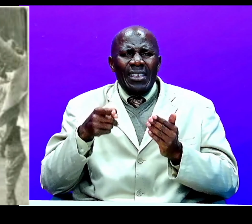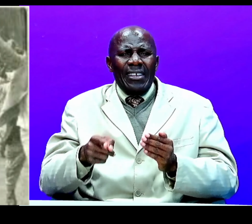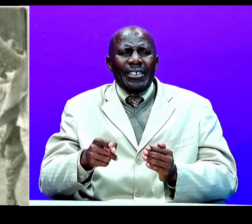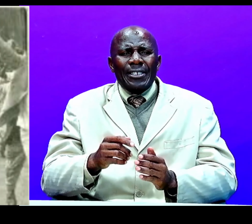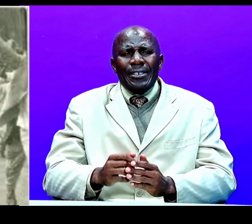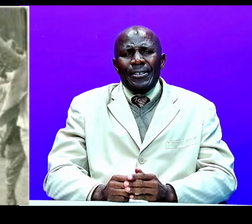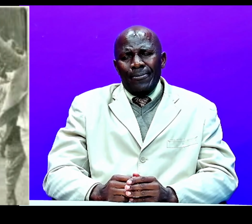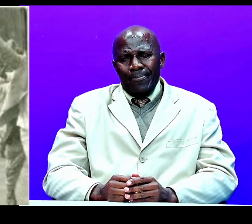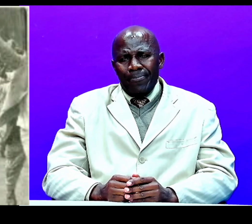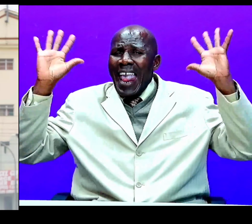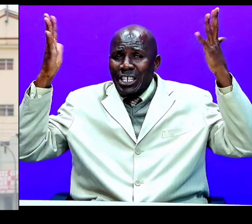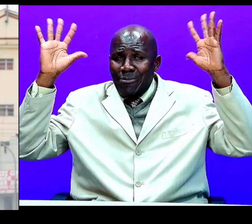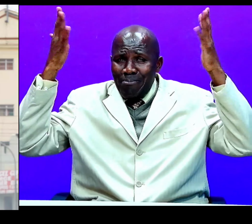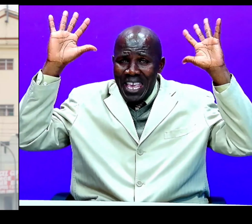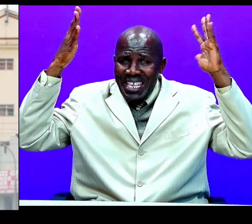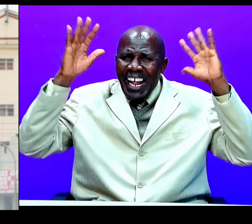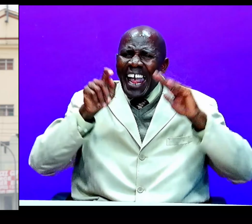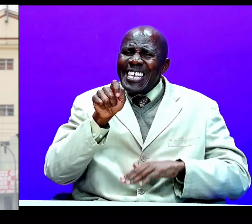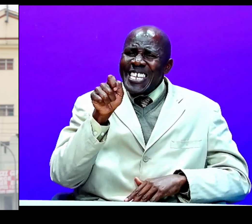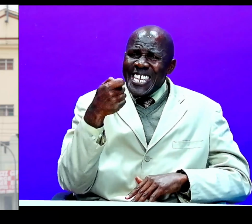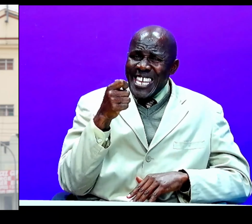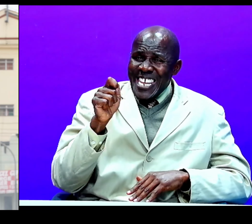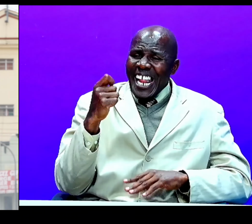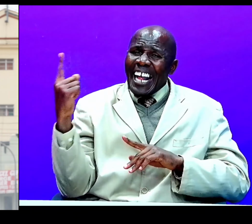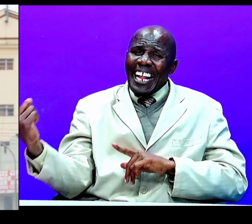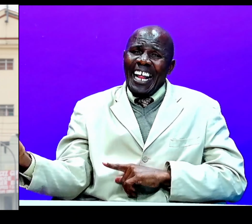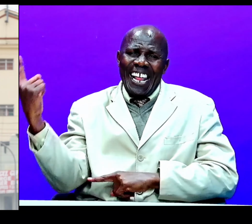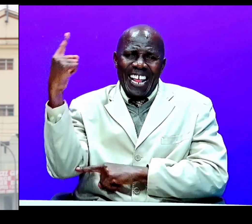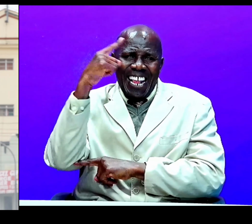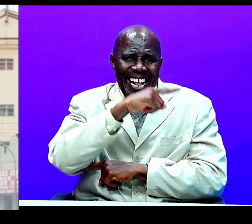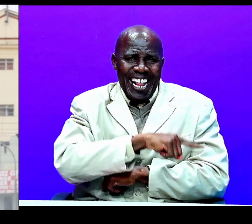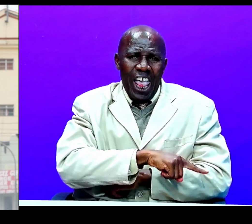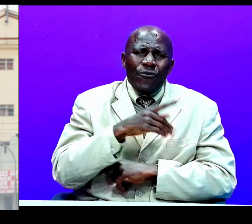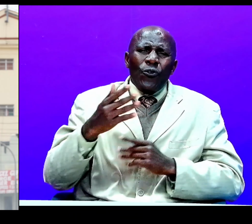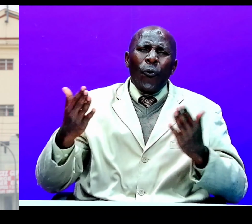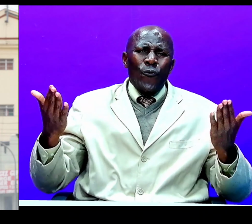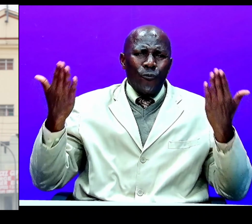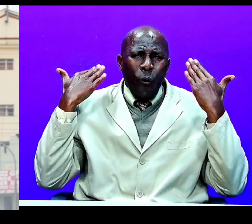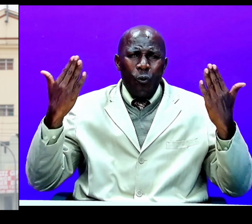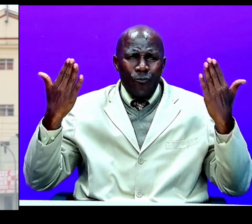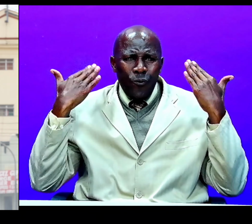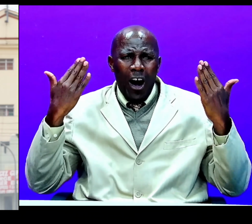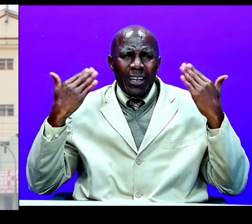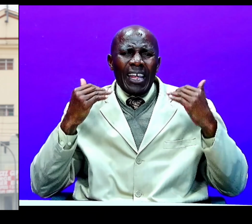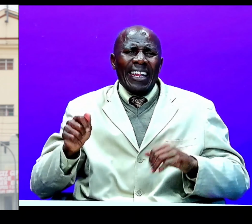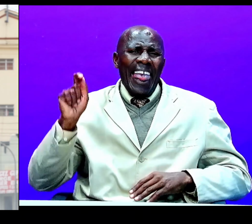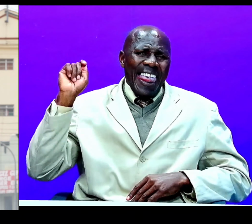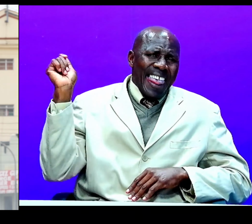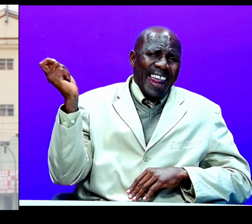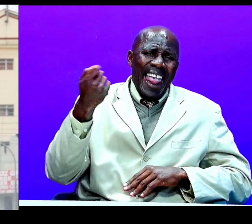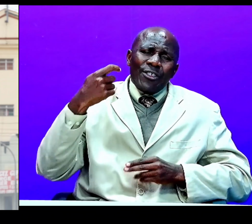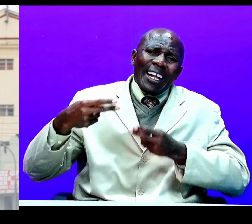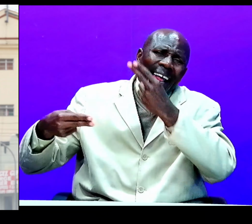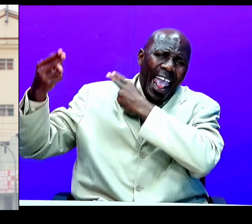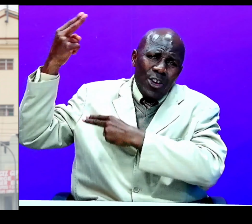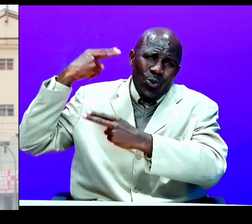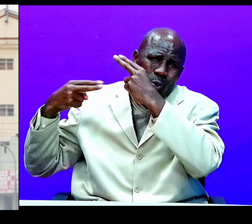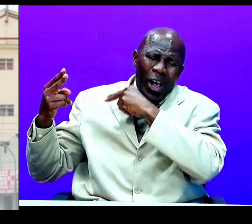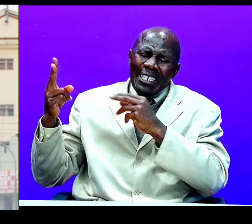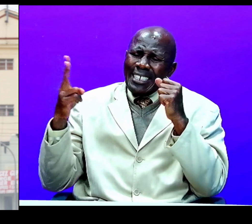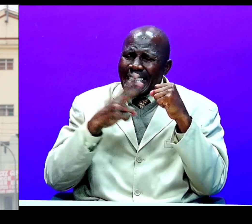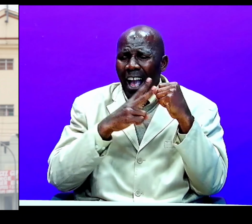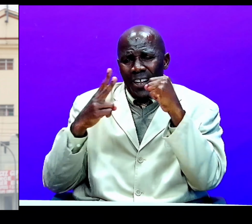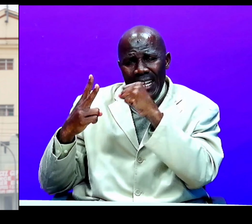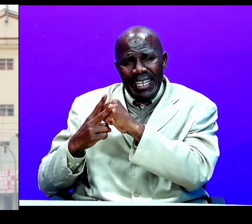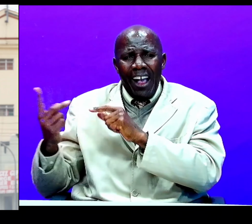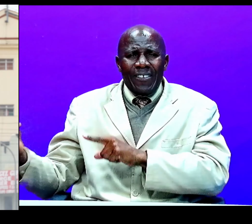July 7th, marks the 35th anniversary of that pivotal day, forever etched in Kenya's